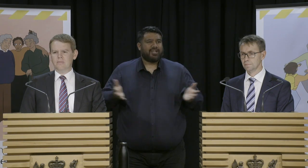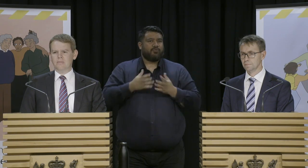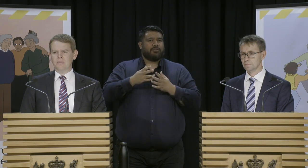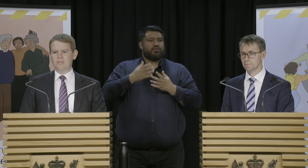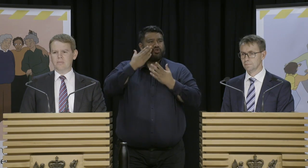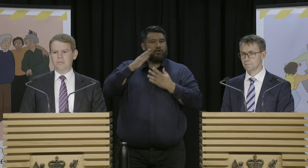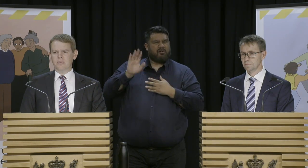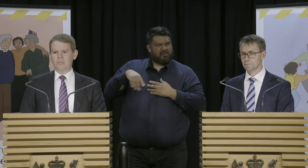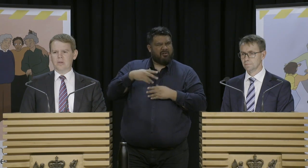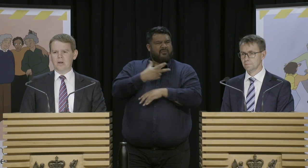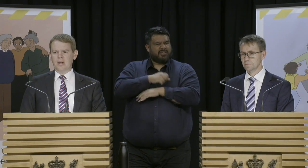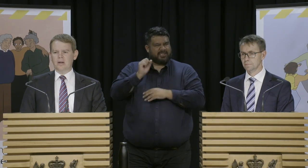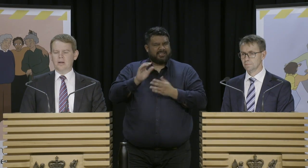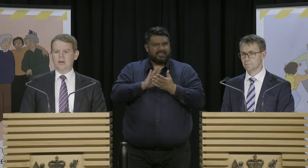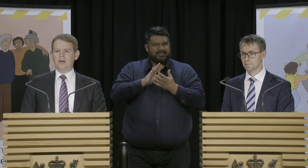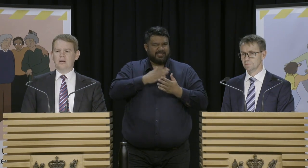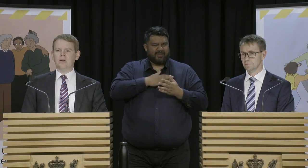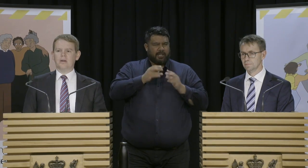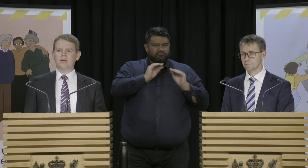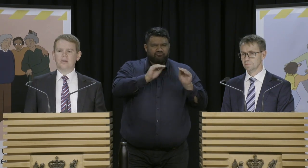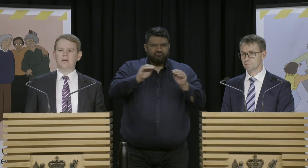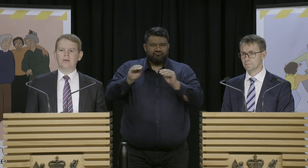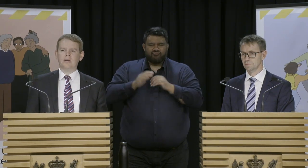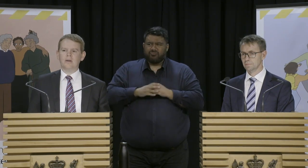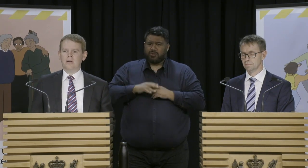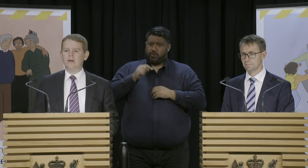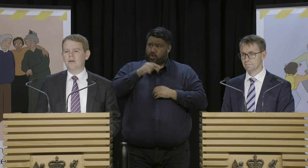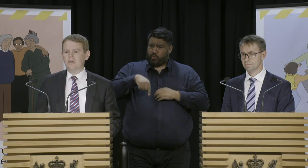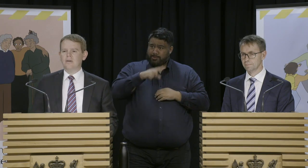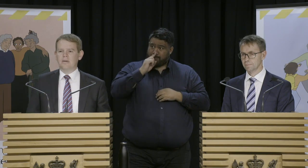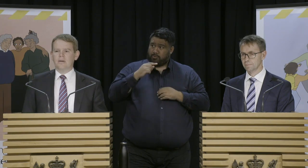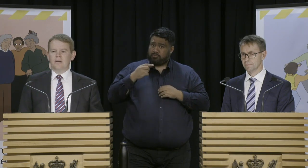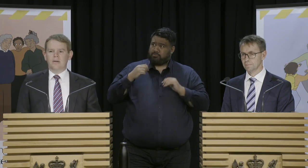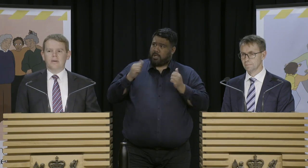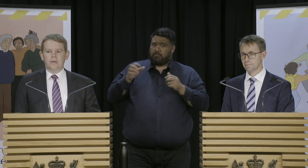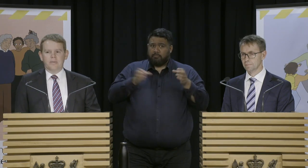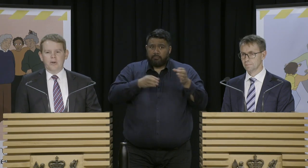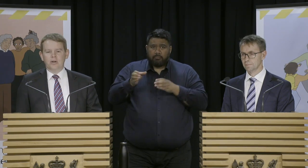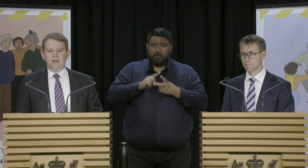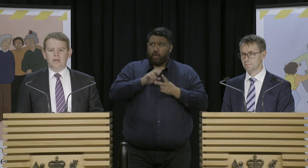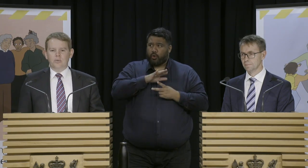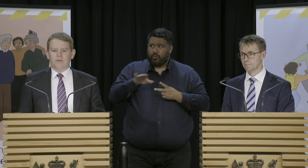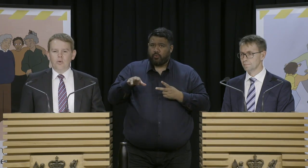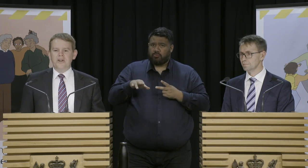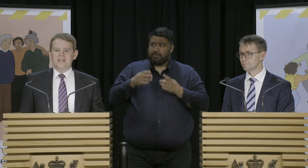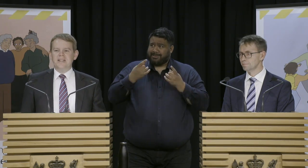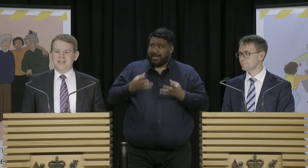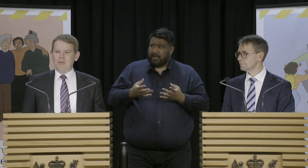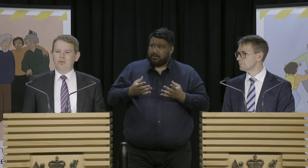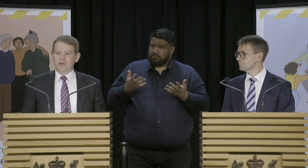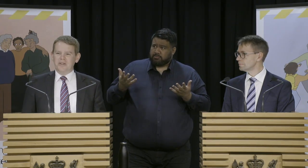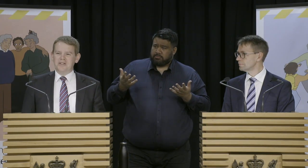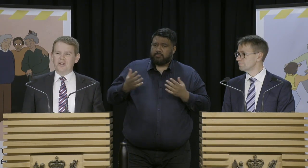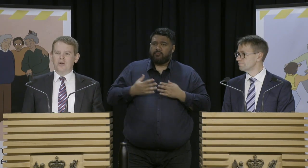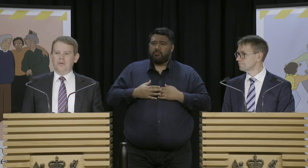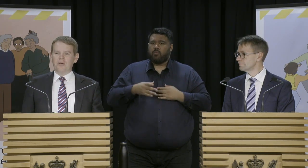is Cabinet or the government sitting now as to A, who those people will be, and B, when they'll be revealed? Well, look, you will have already seen